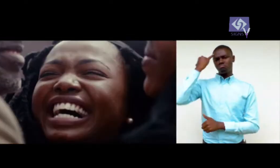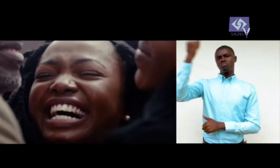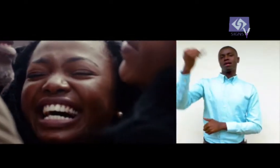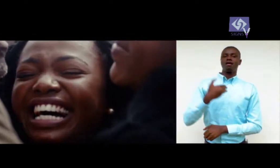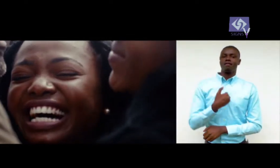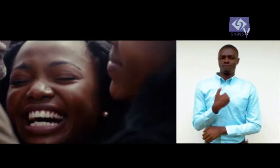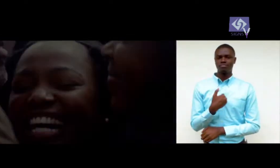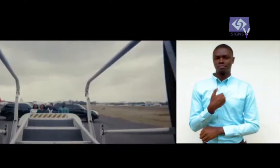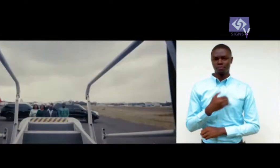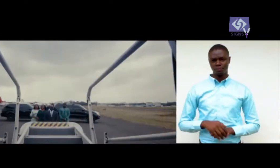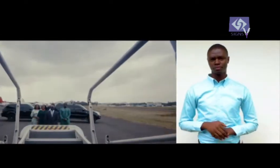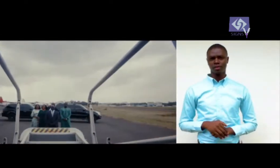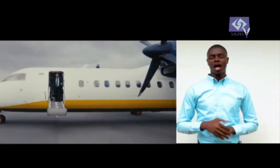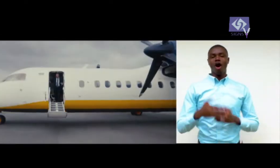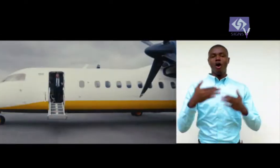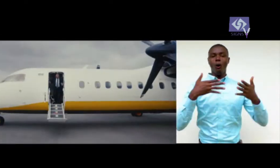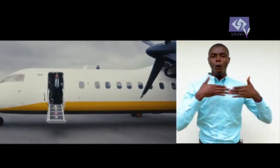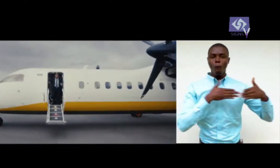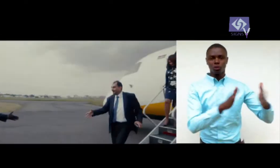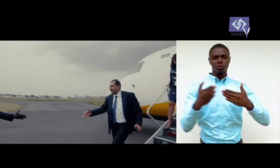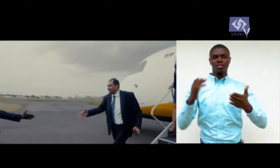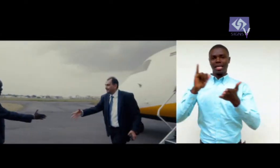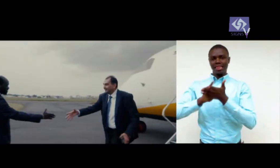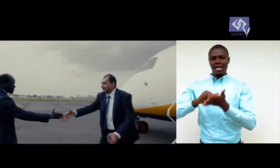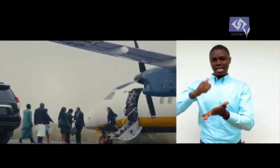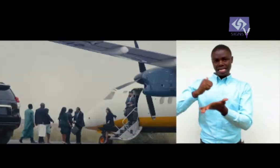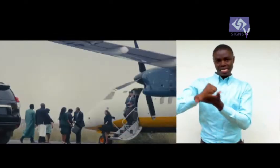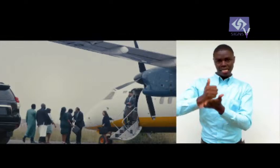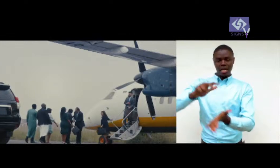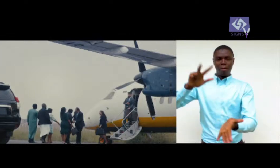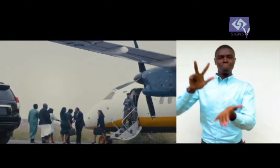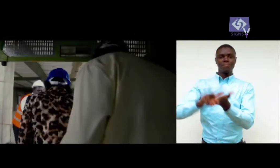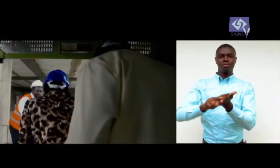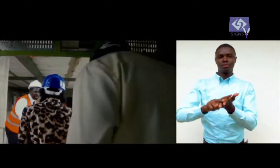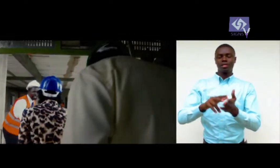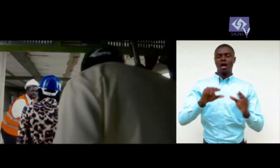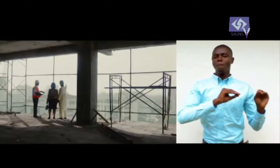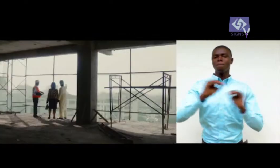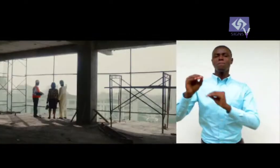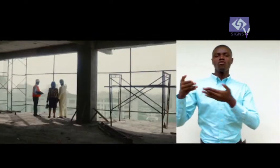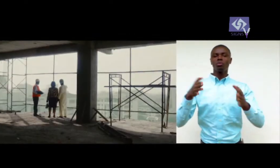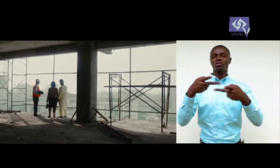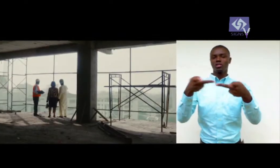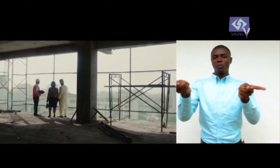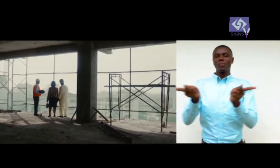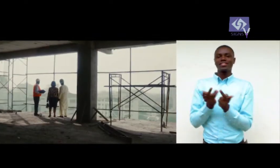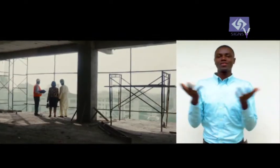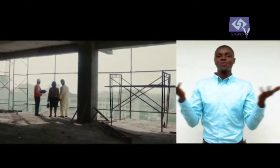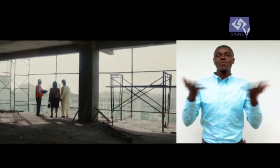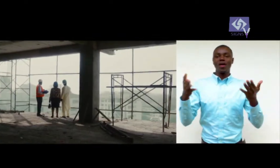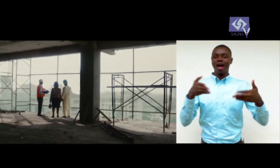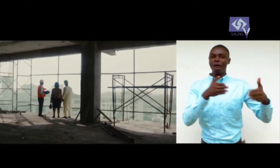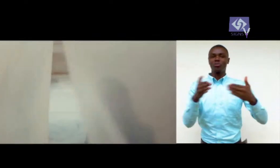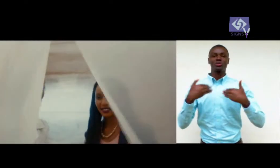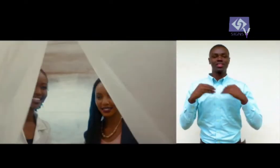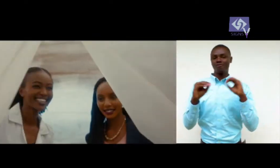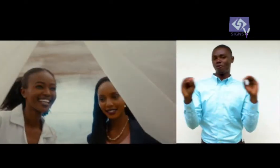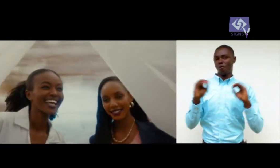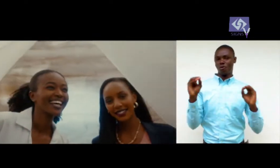ideas, and those that close deals. Let's take doors to places where there are none. Let's